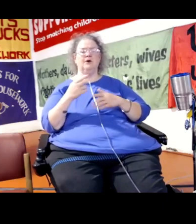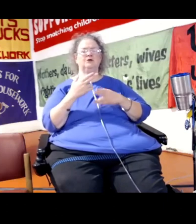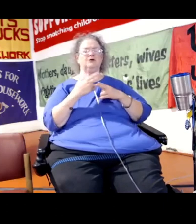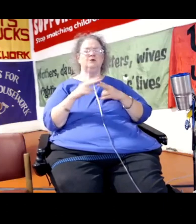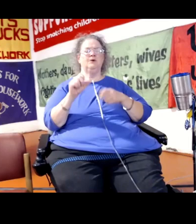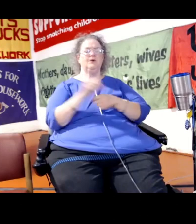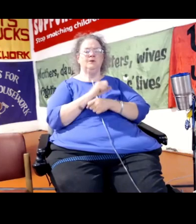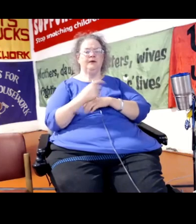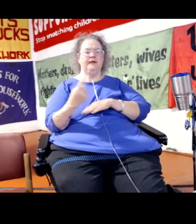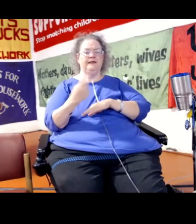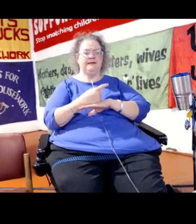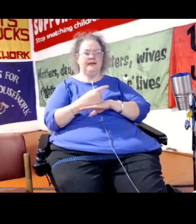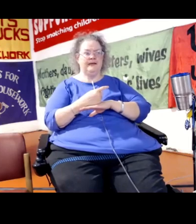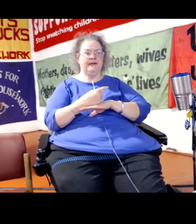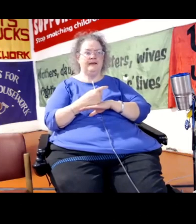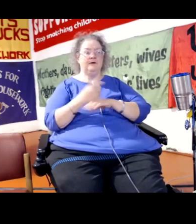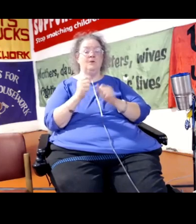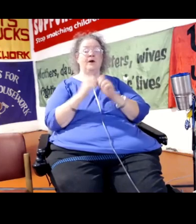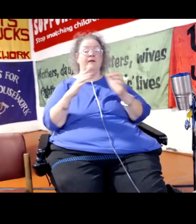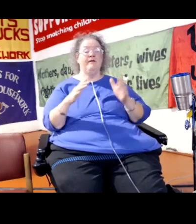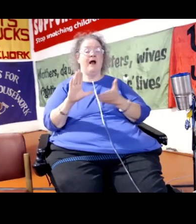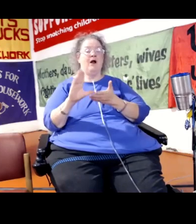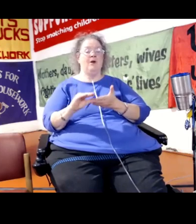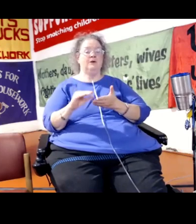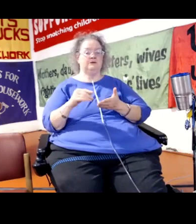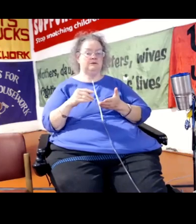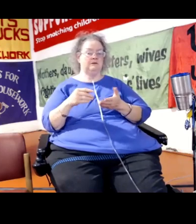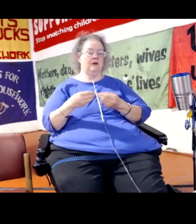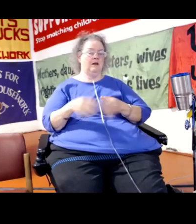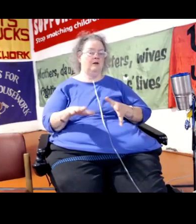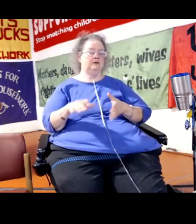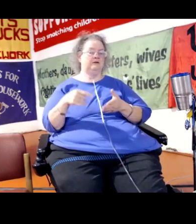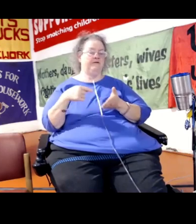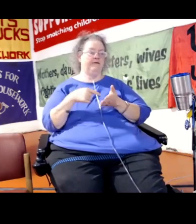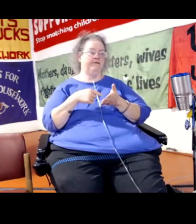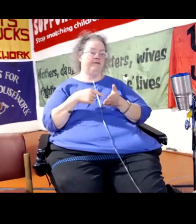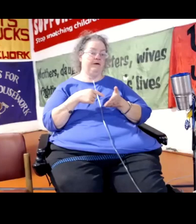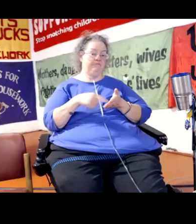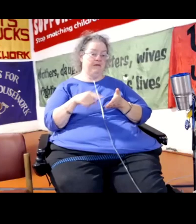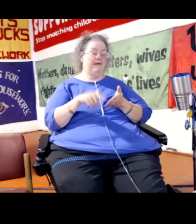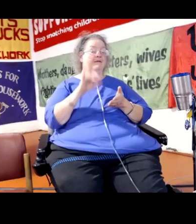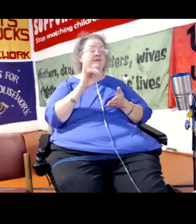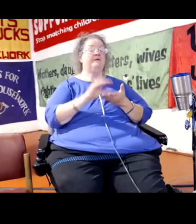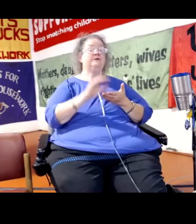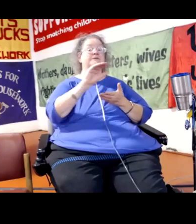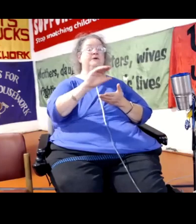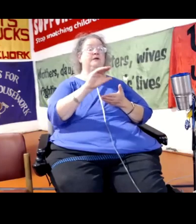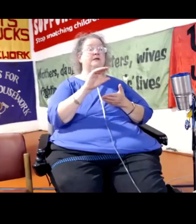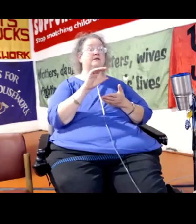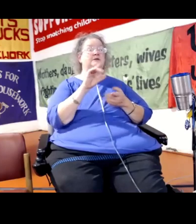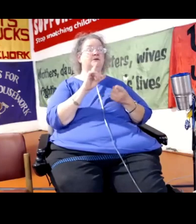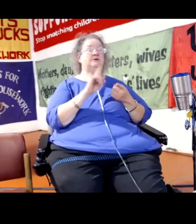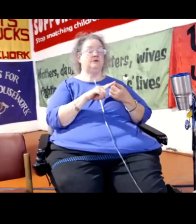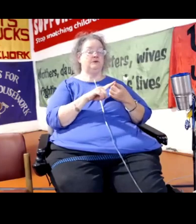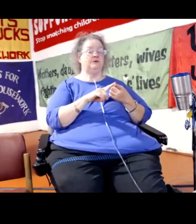day without loss of pay. That was put in the Maternity Protection Convention. We